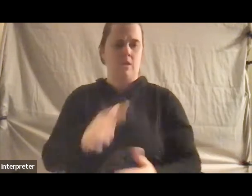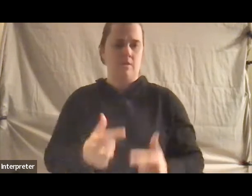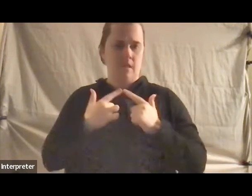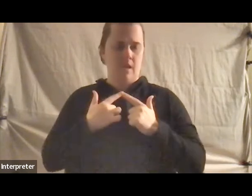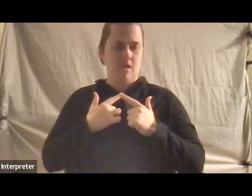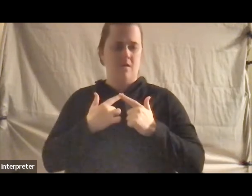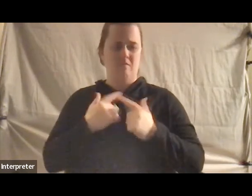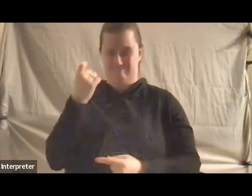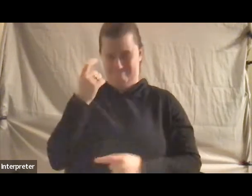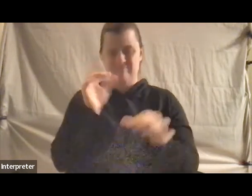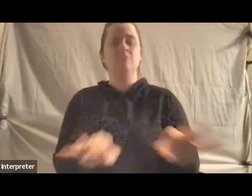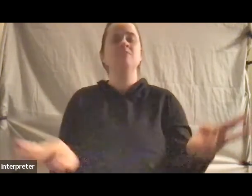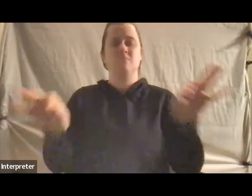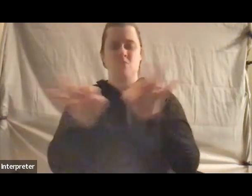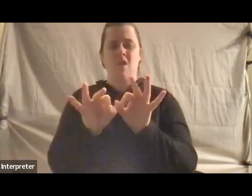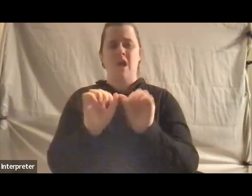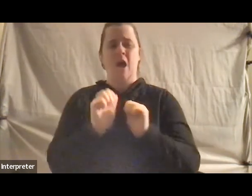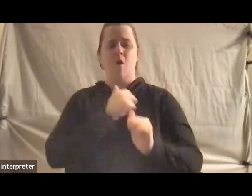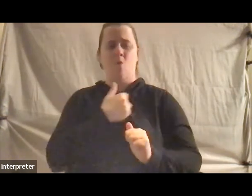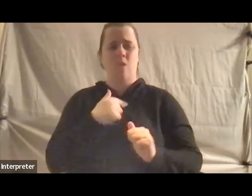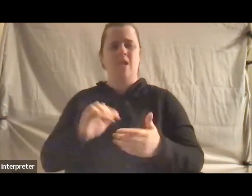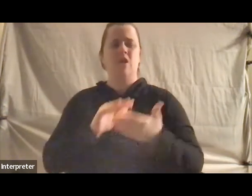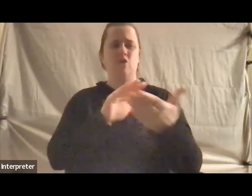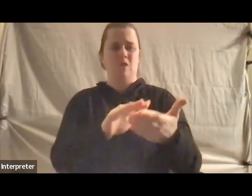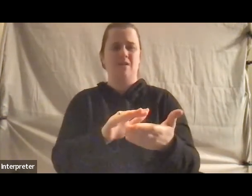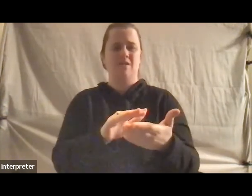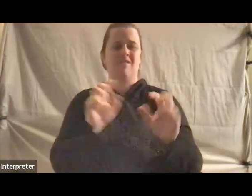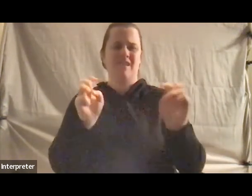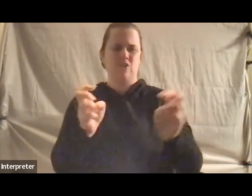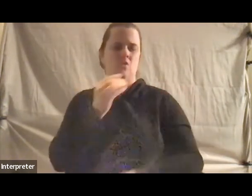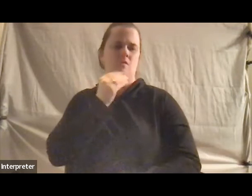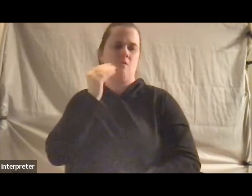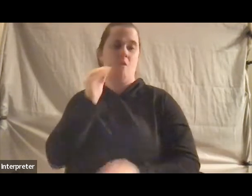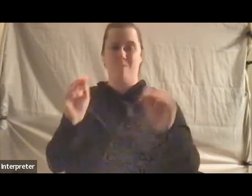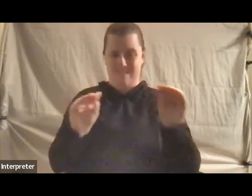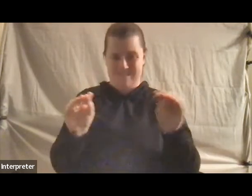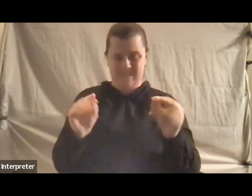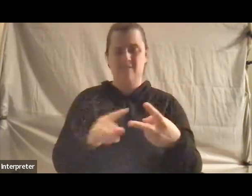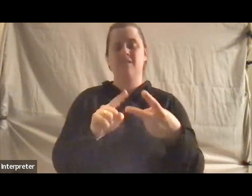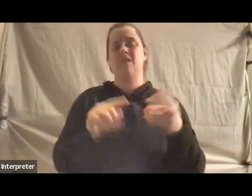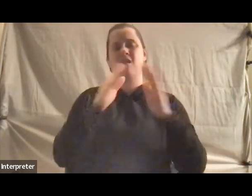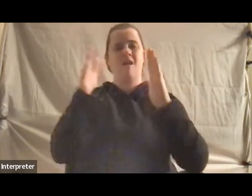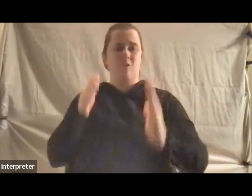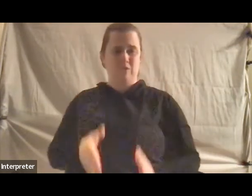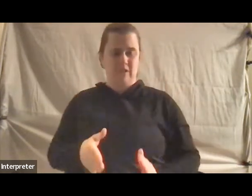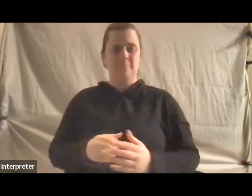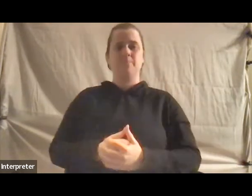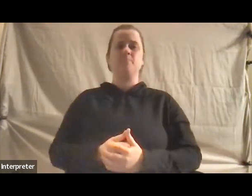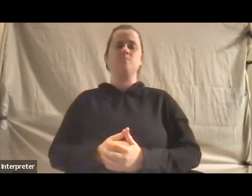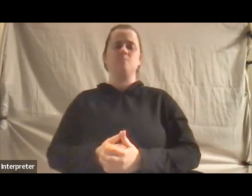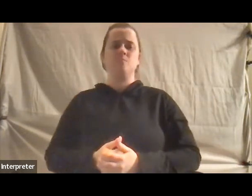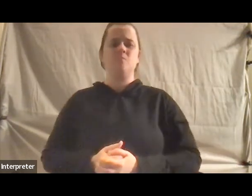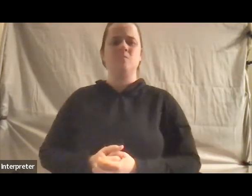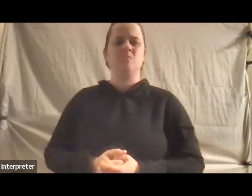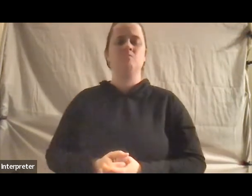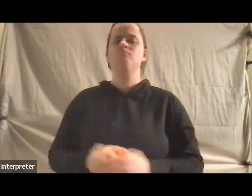key is the way we address the issue of homelessness and housing. There is no data point